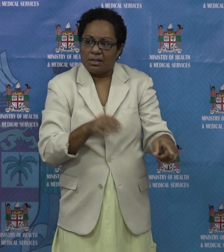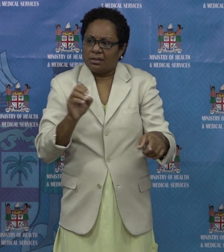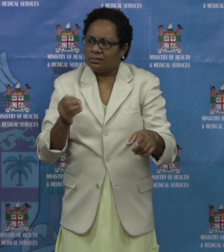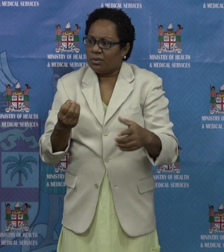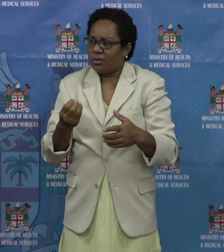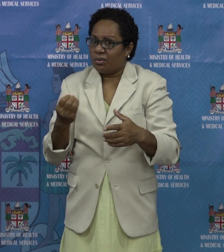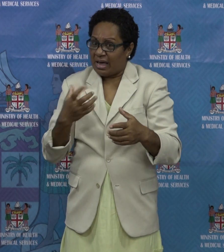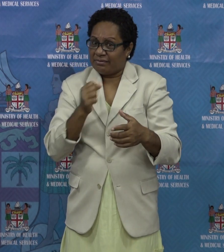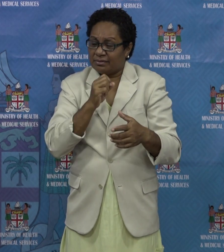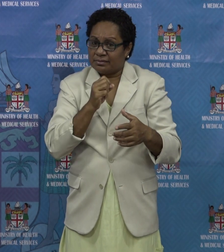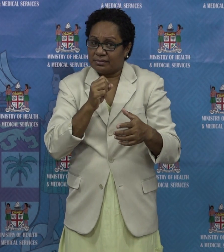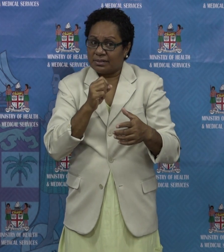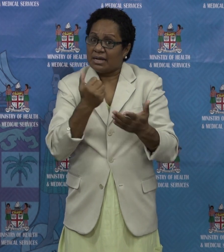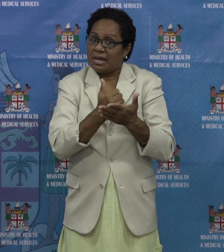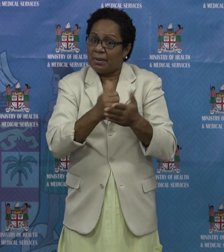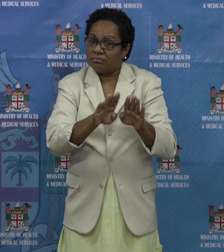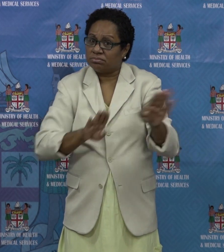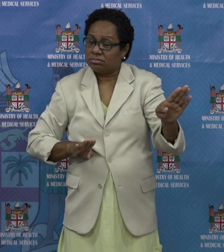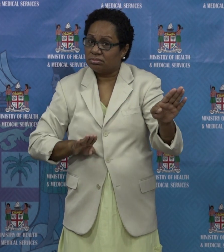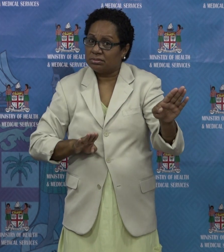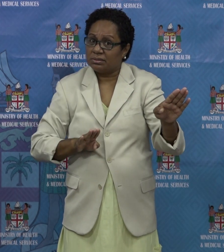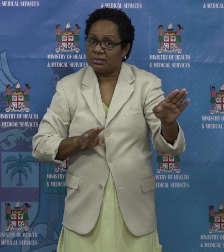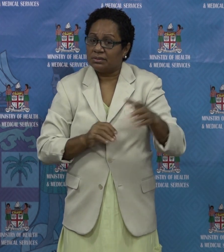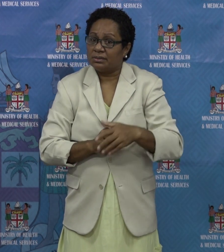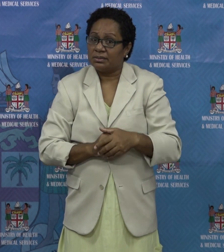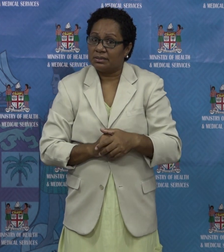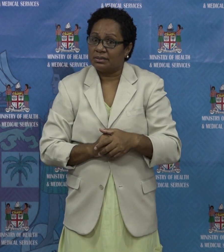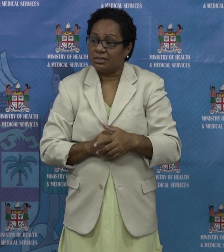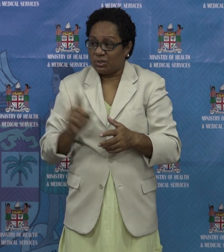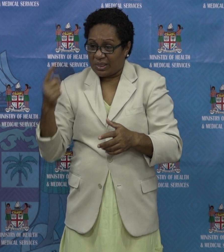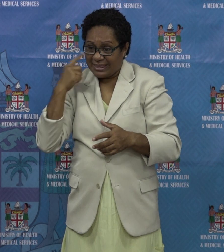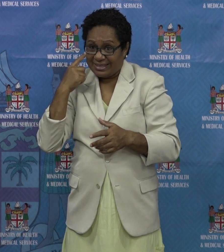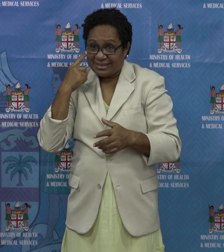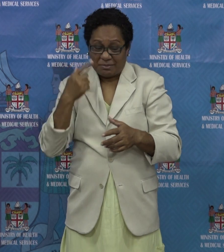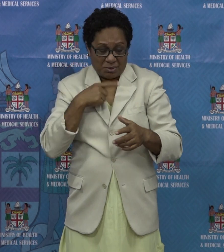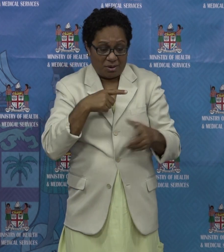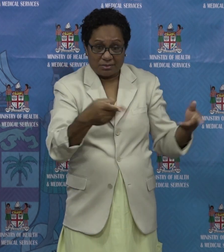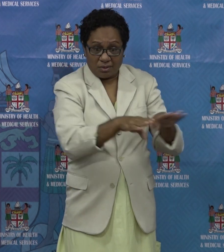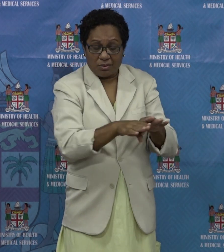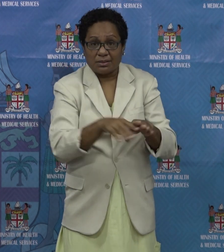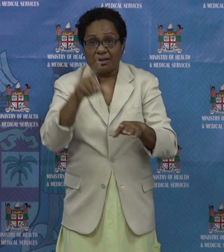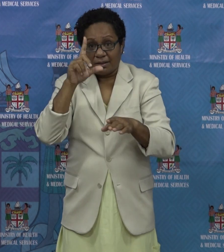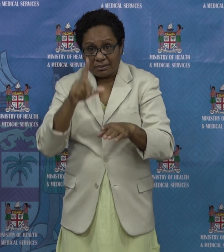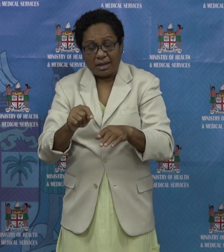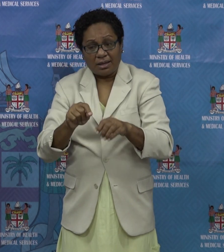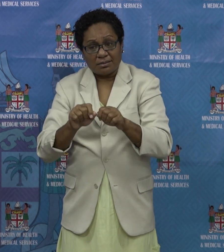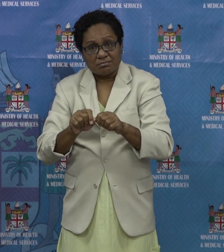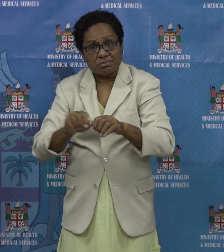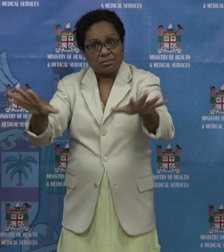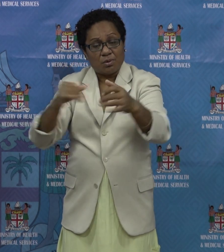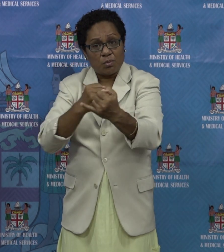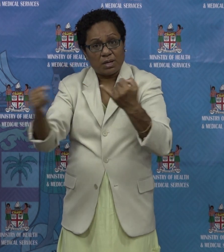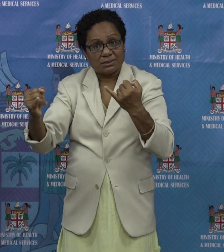testing? And do you fear that this could lead to a possible explosion of cases if and when testing at